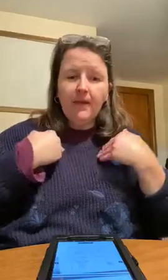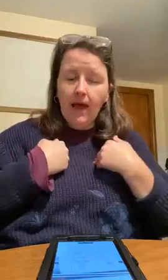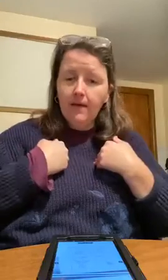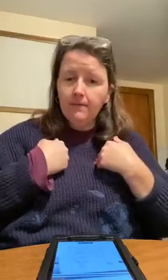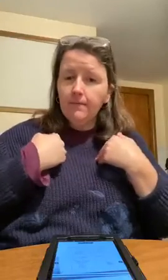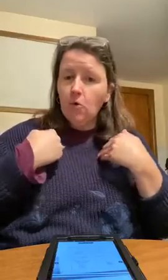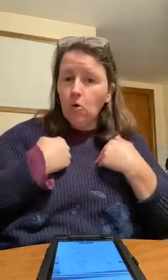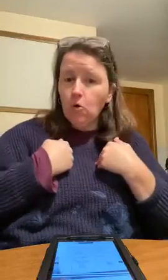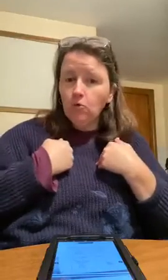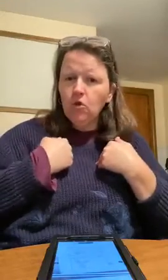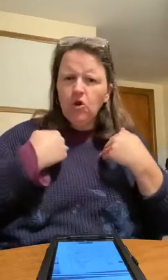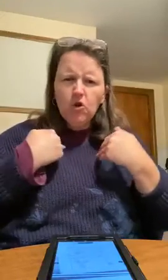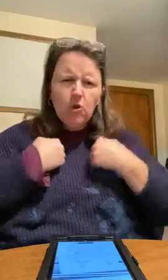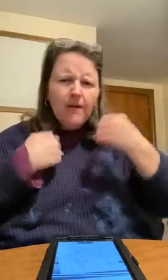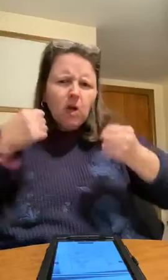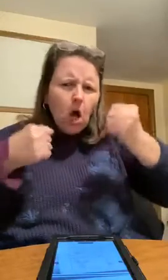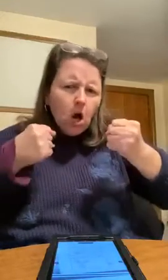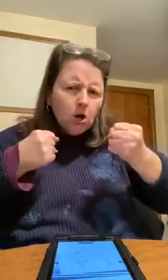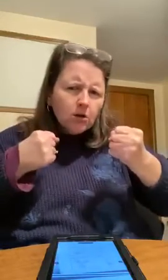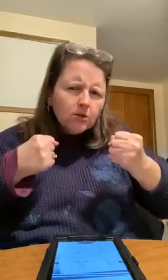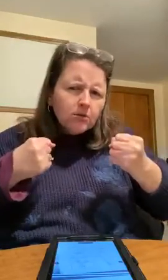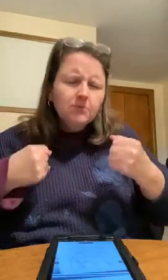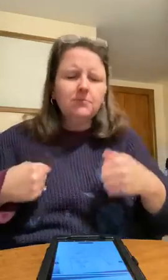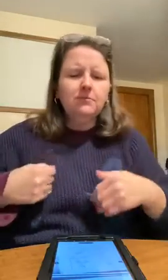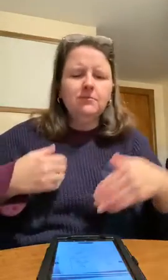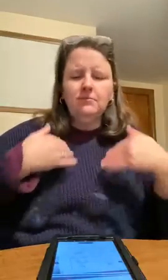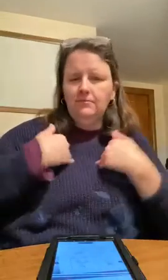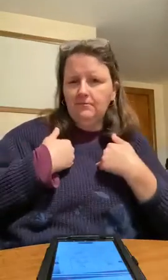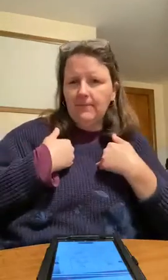Have, own. Do you have a car? Have.